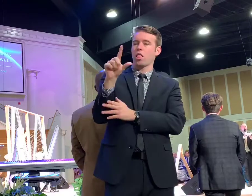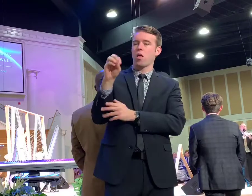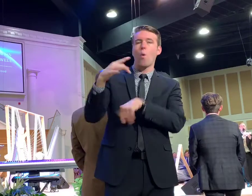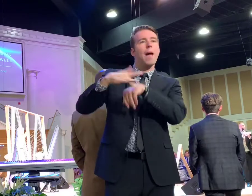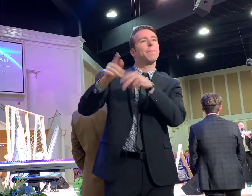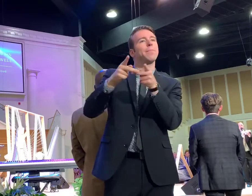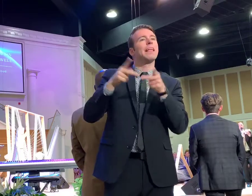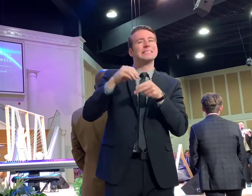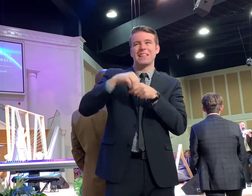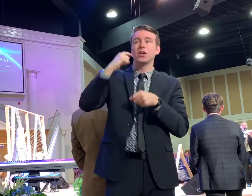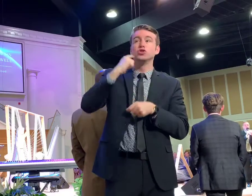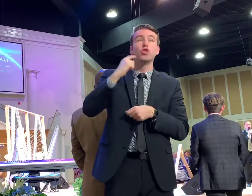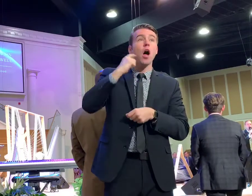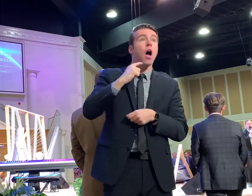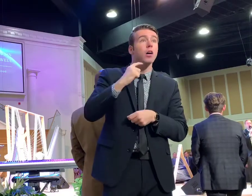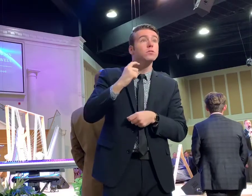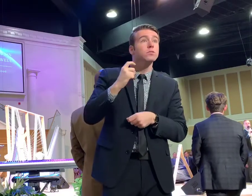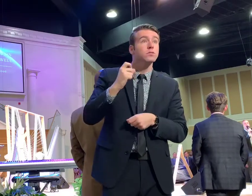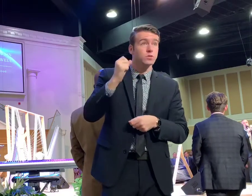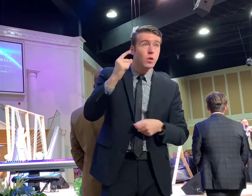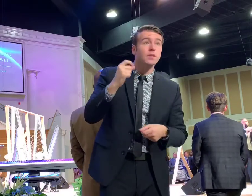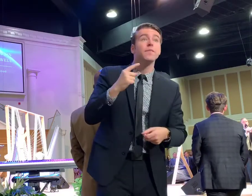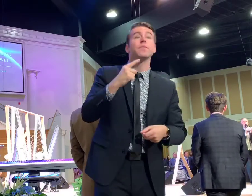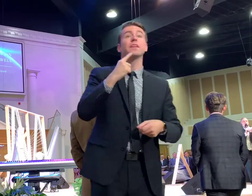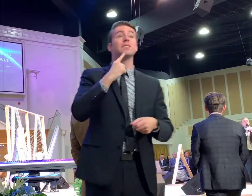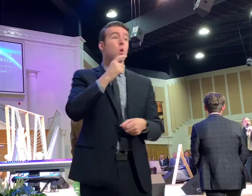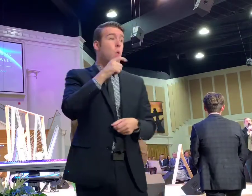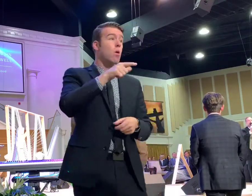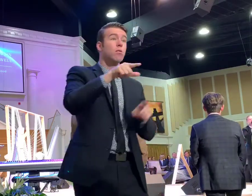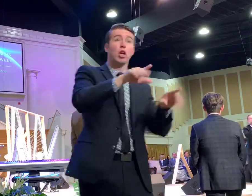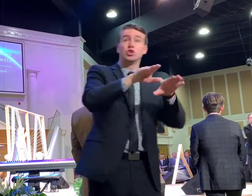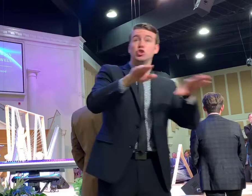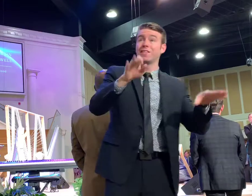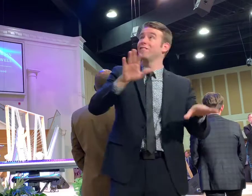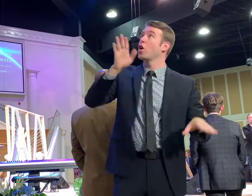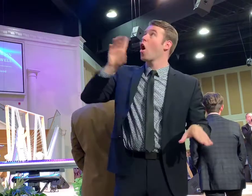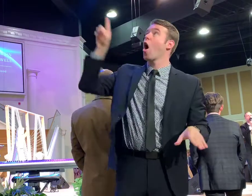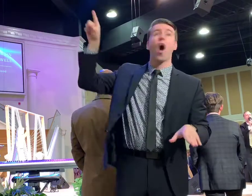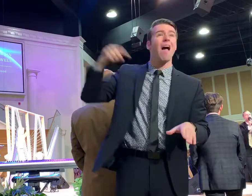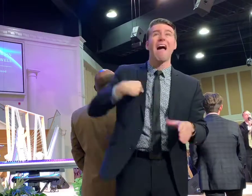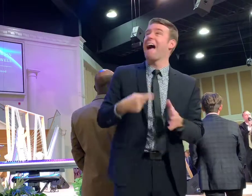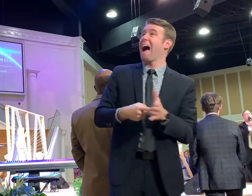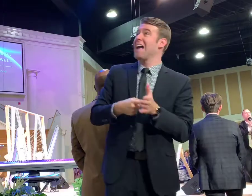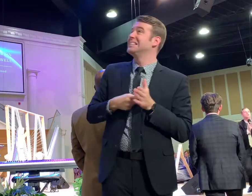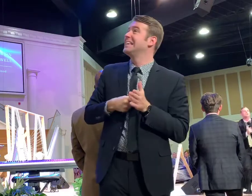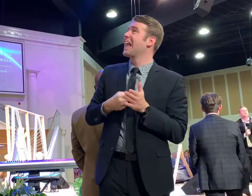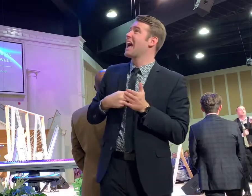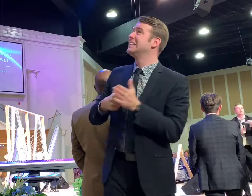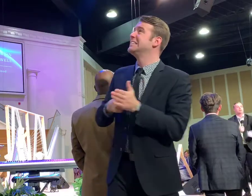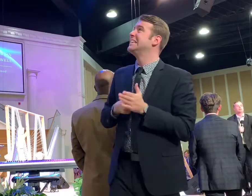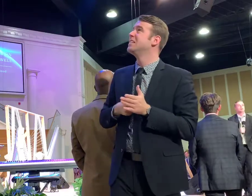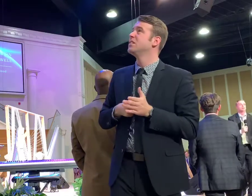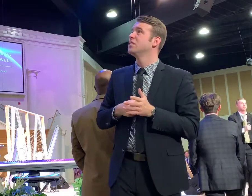Because saying to God, minister, child of God, what you need is in what you already have.